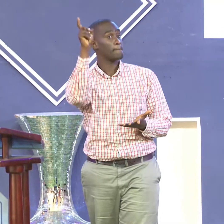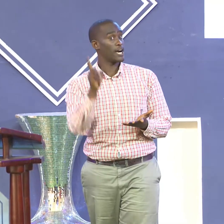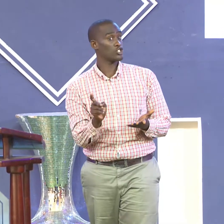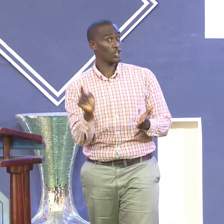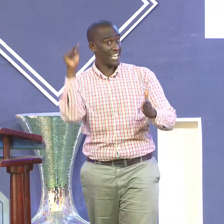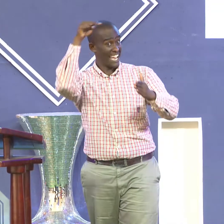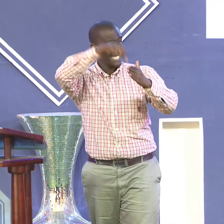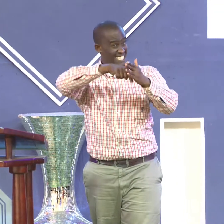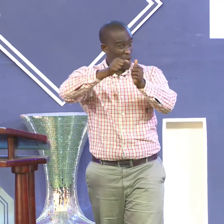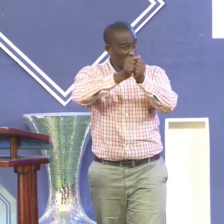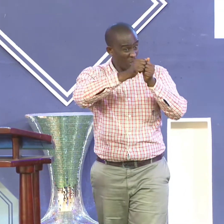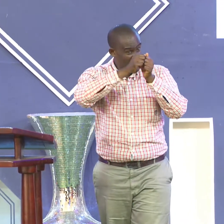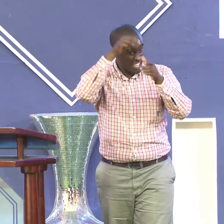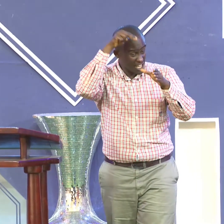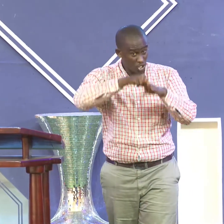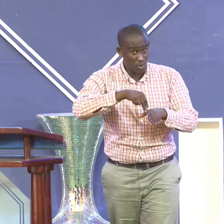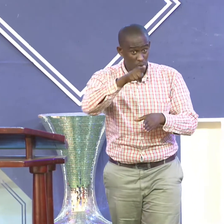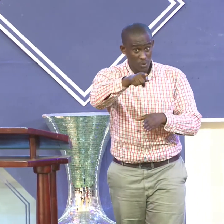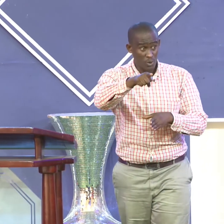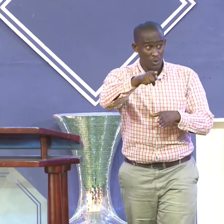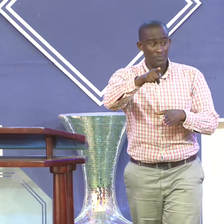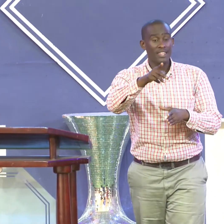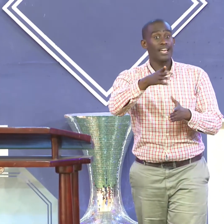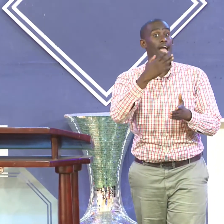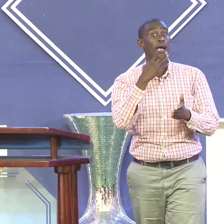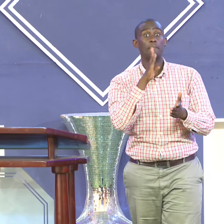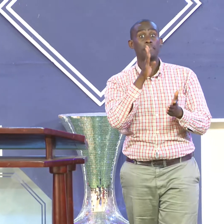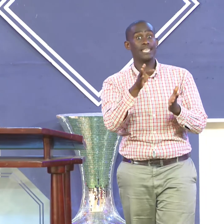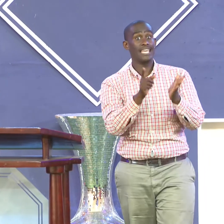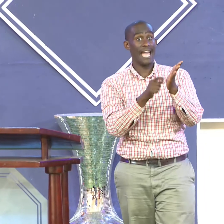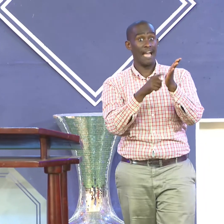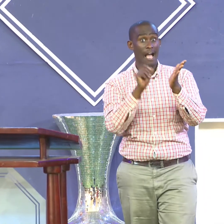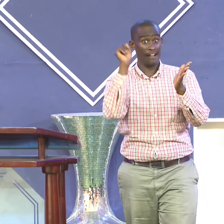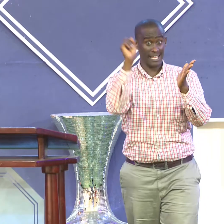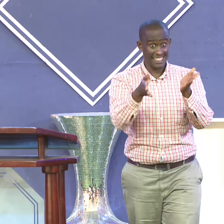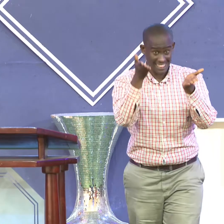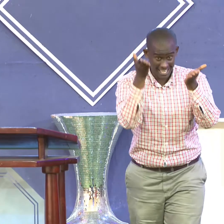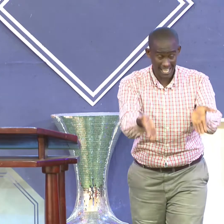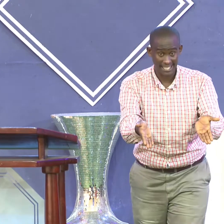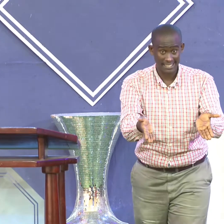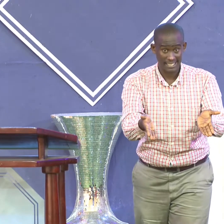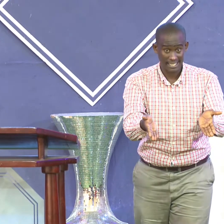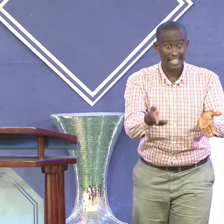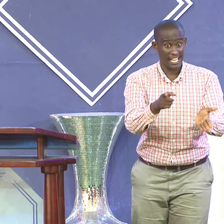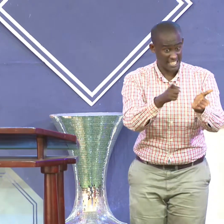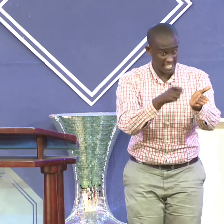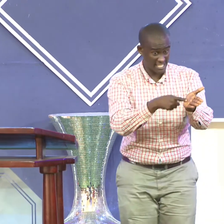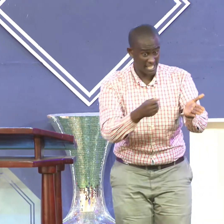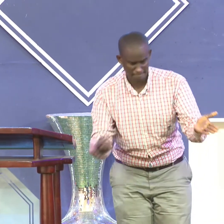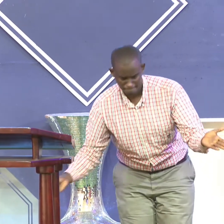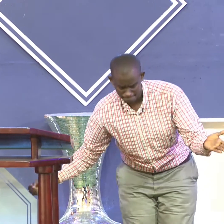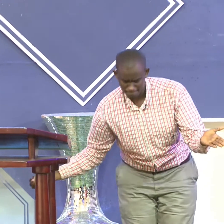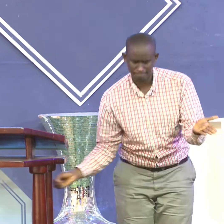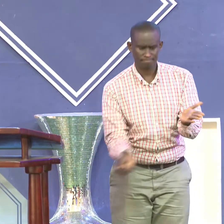need someone to enter within you. There where that seed was sown. And then it